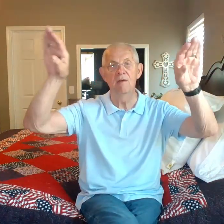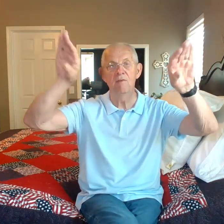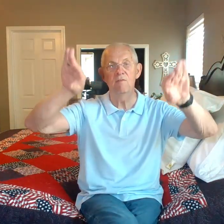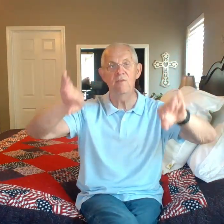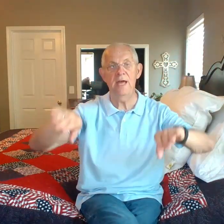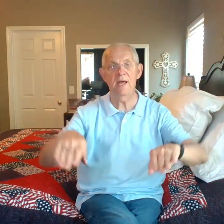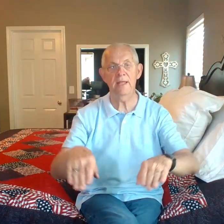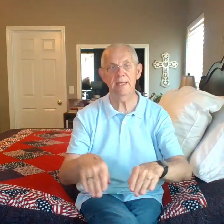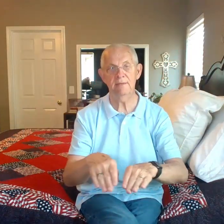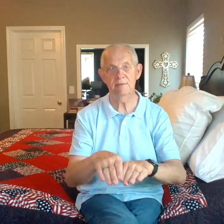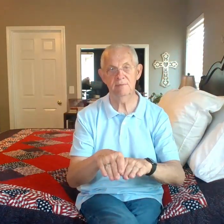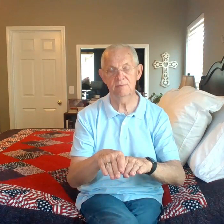valley,